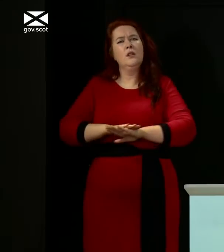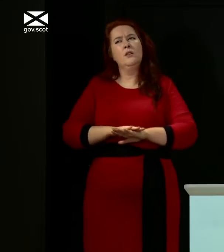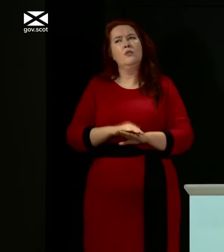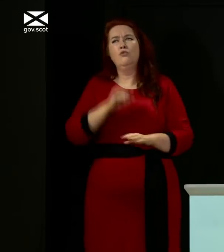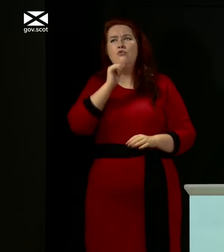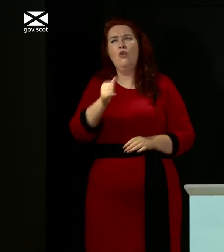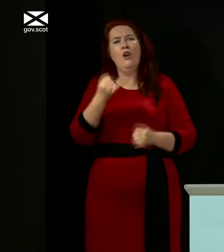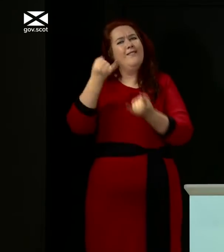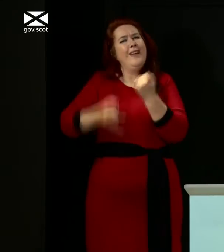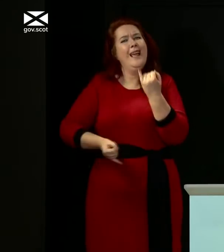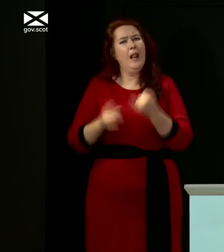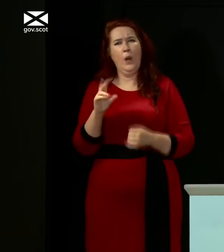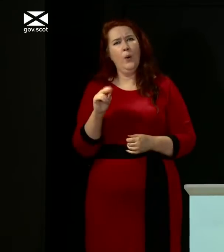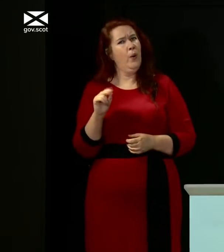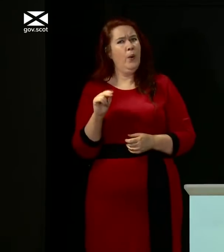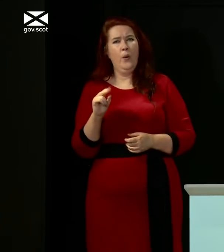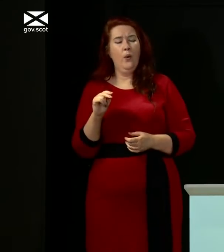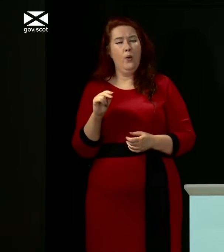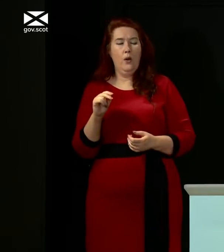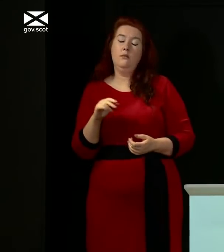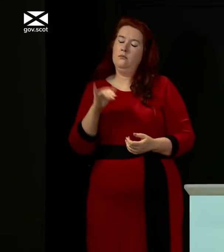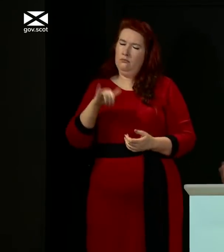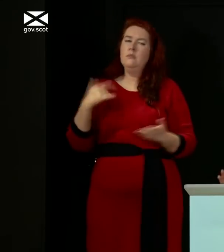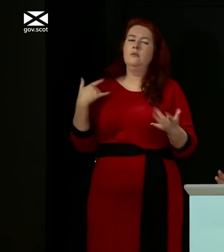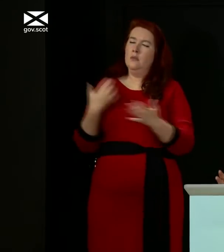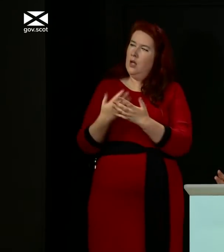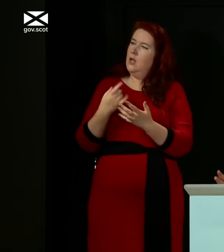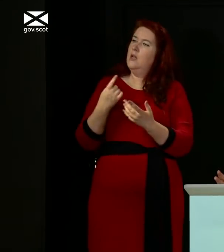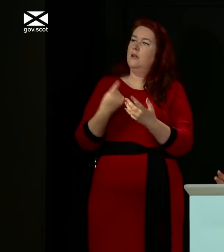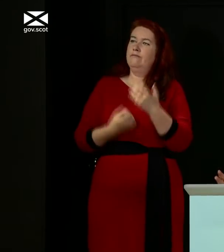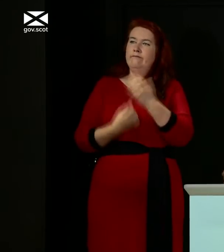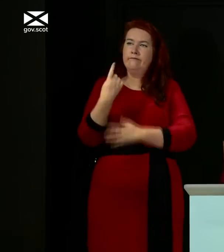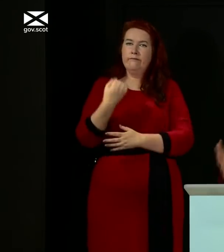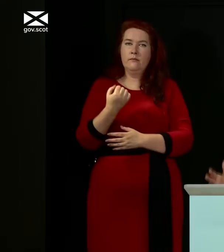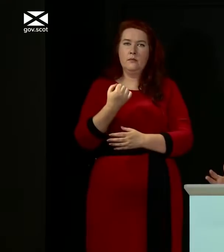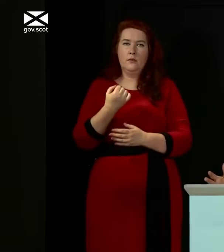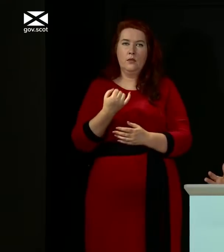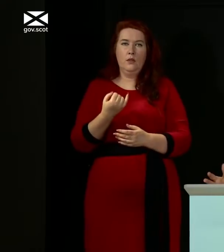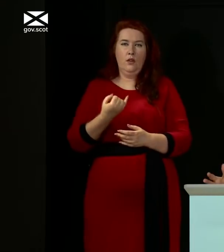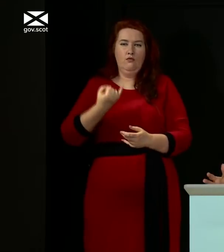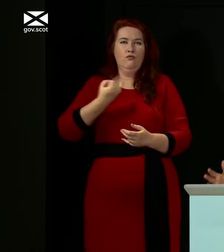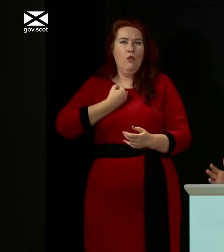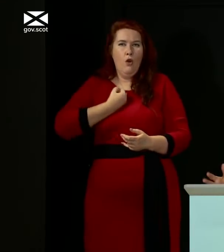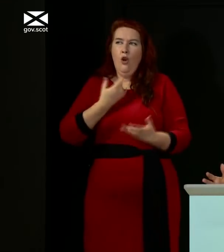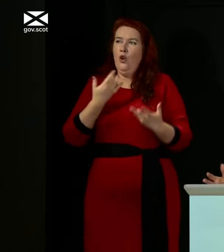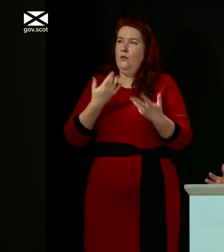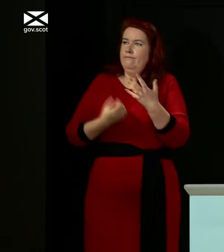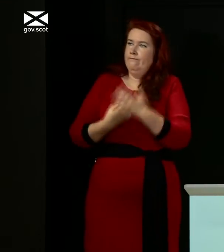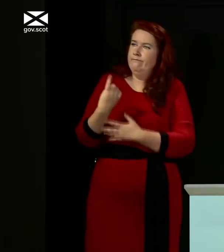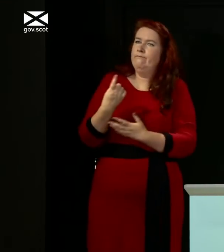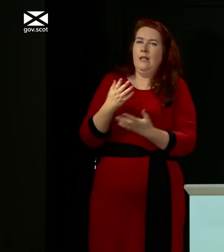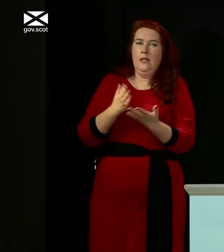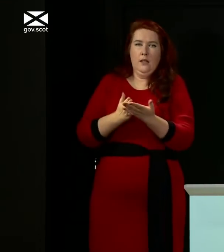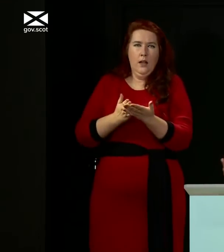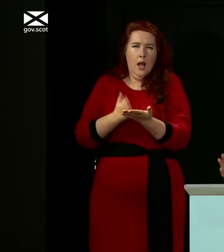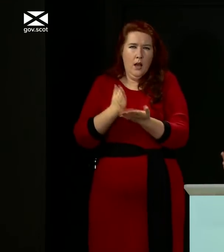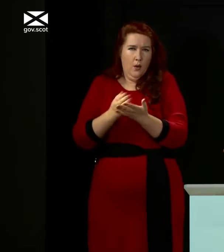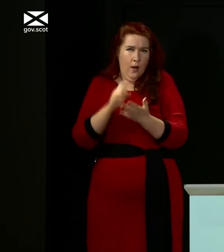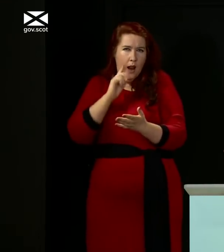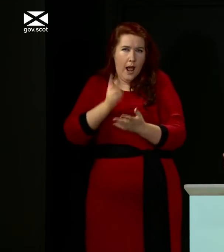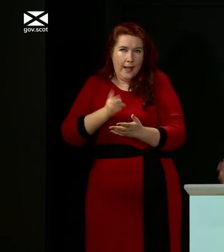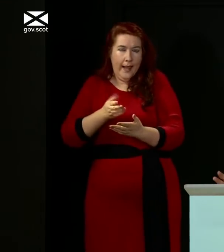not me saying we don't have things that fail and go wrong. Of course we do, and we have done, and we will continue, no doubt, to do. But